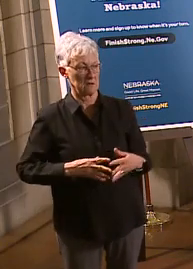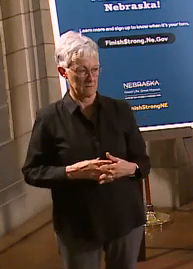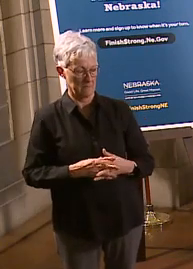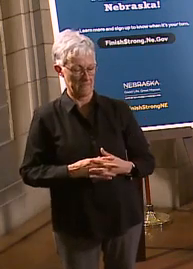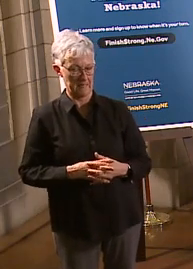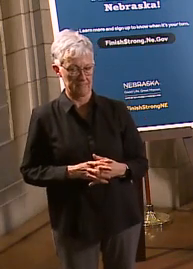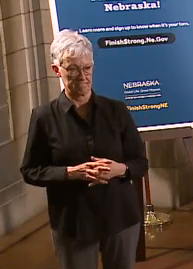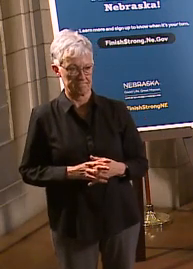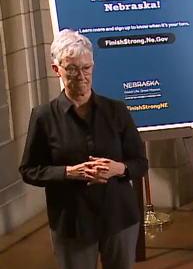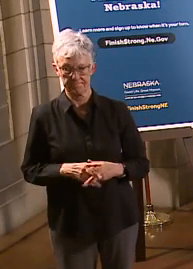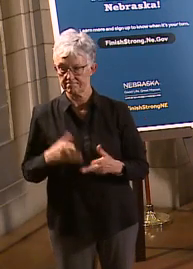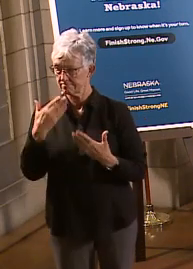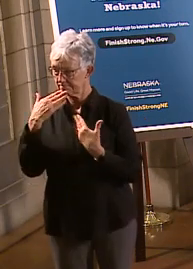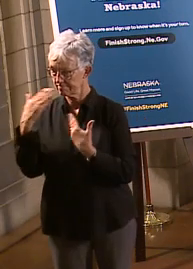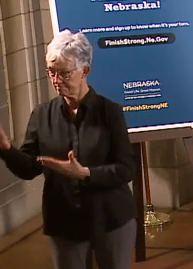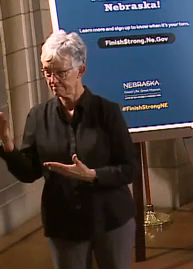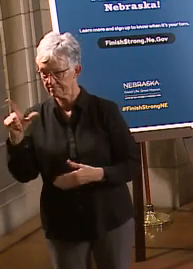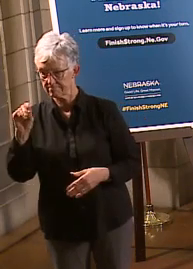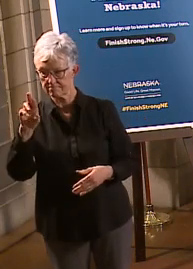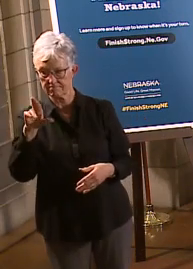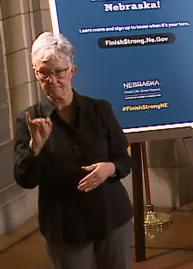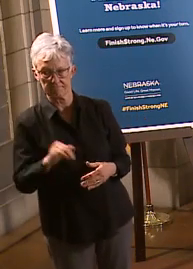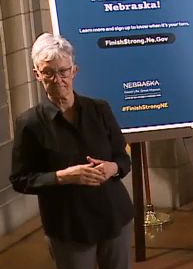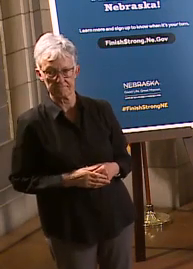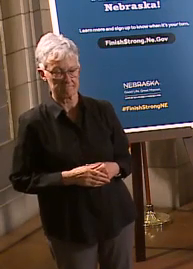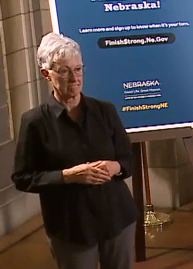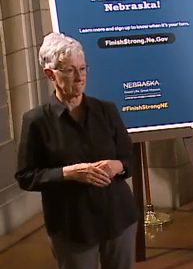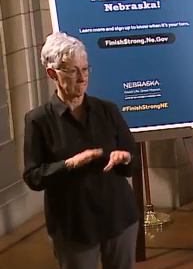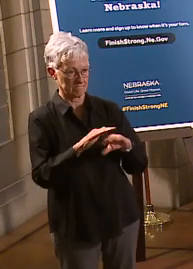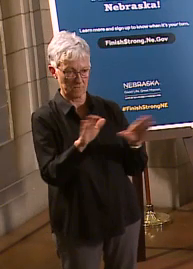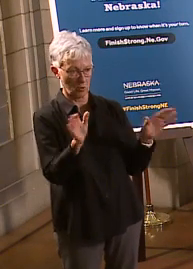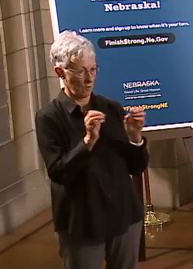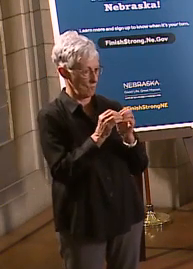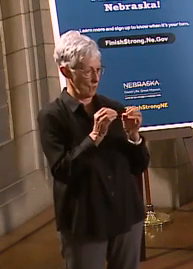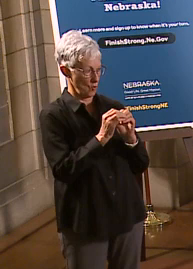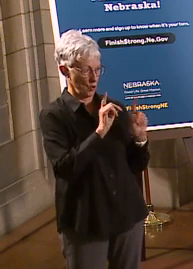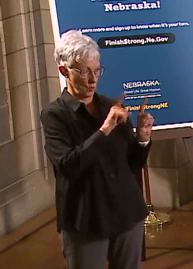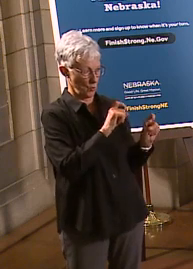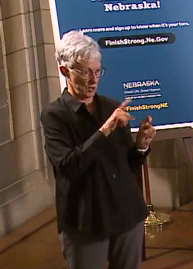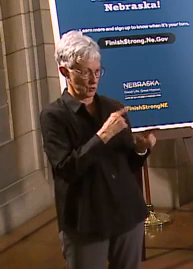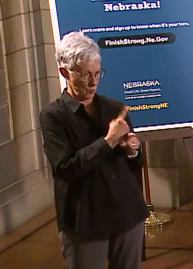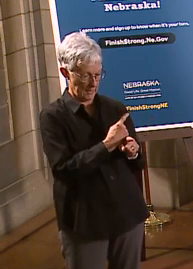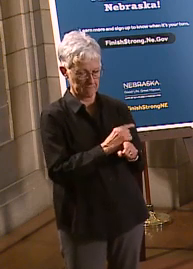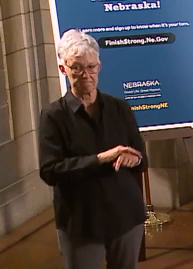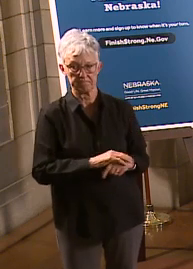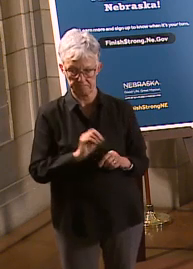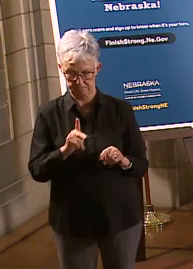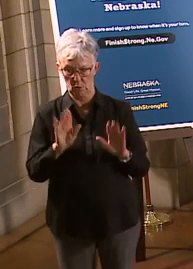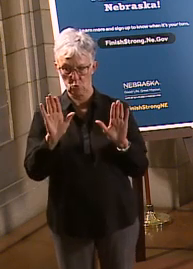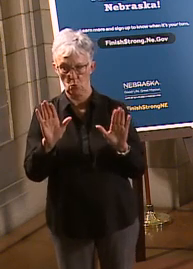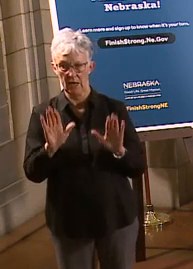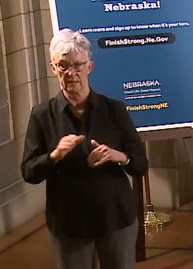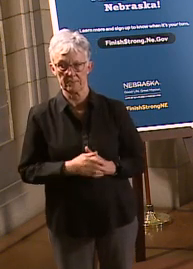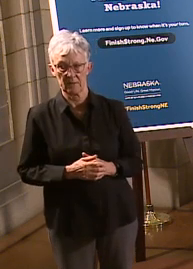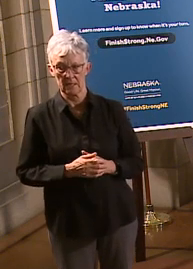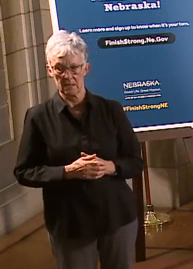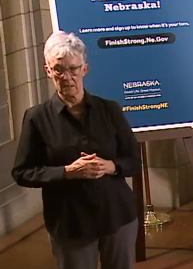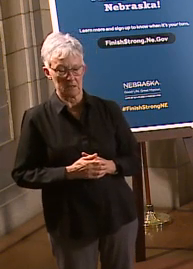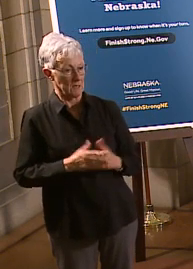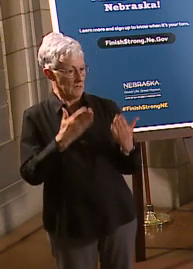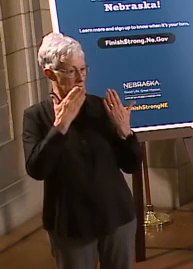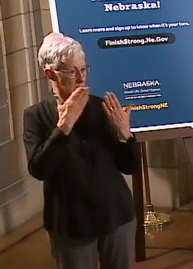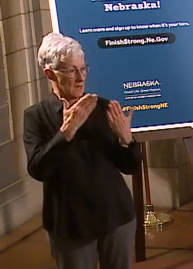Great, thank you, Lori. All right, so you have no more questions, is that right, Taylor? All right, great. Well, again, folks, thank you very